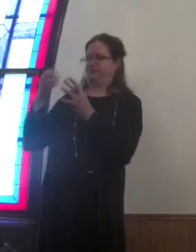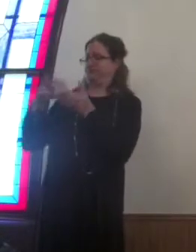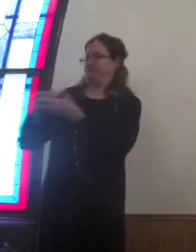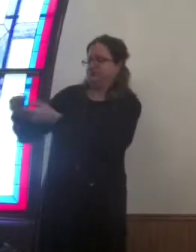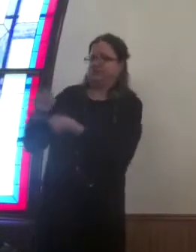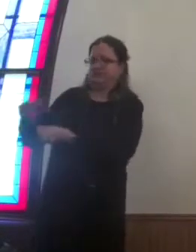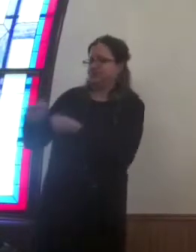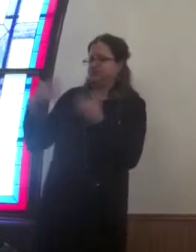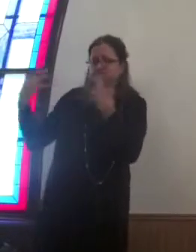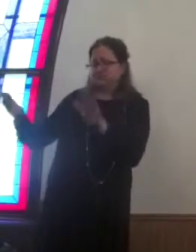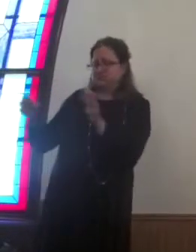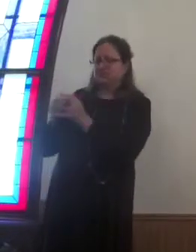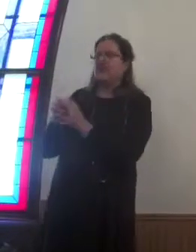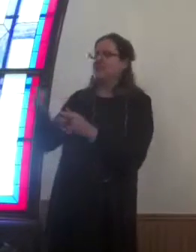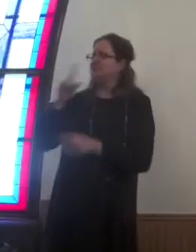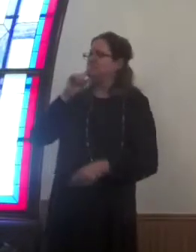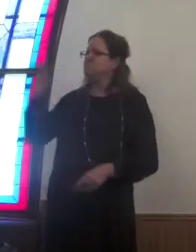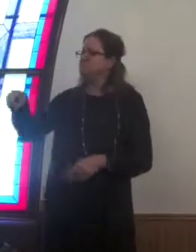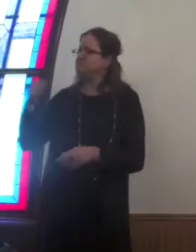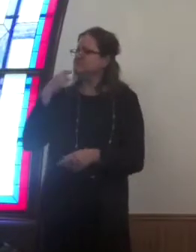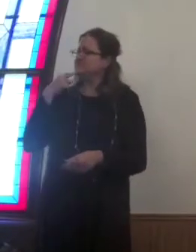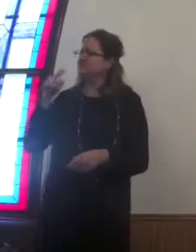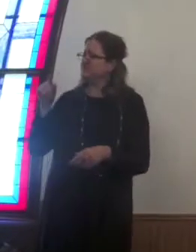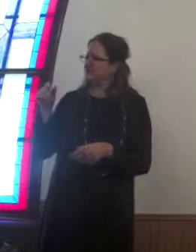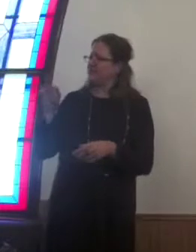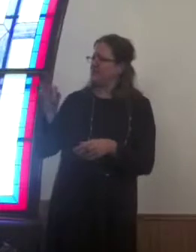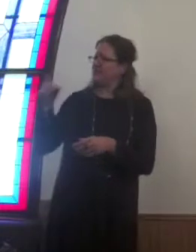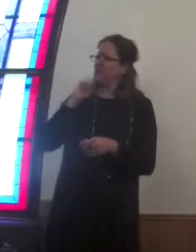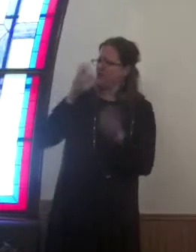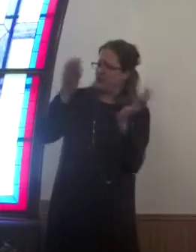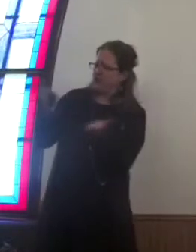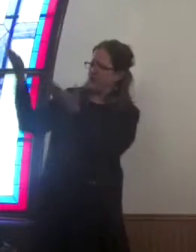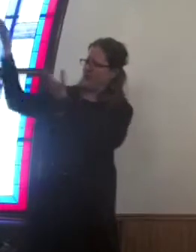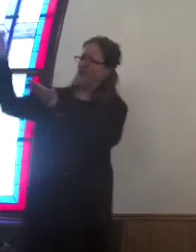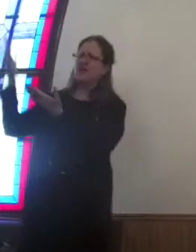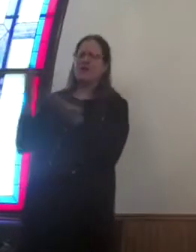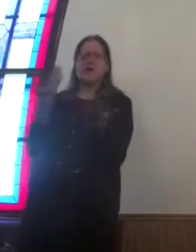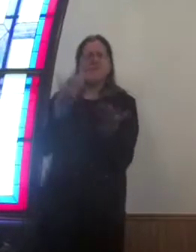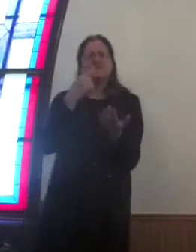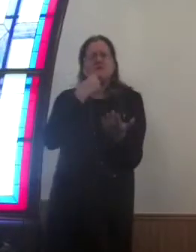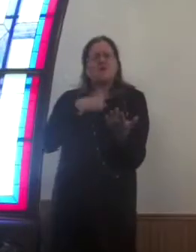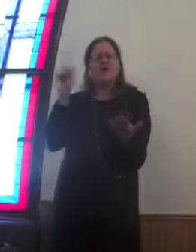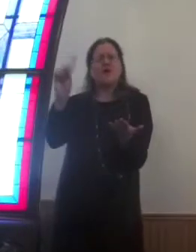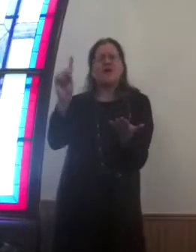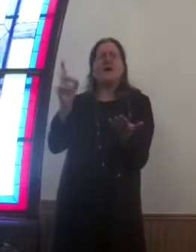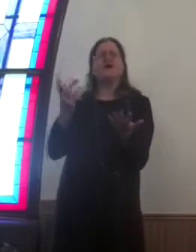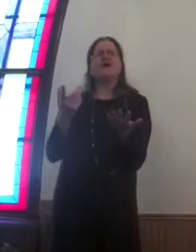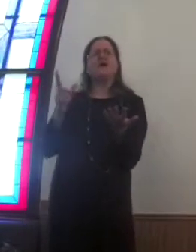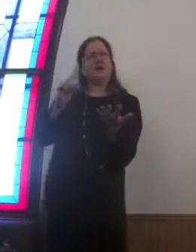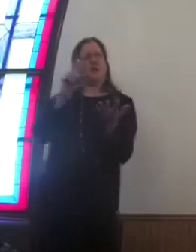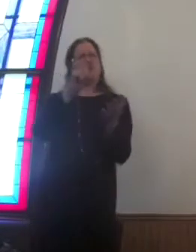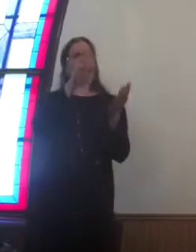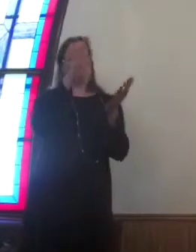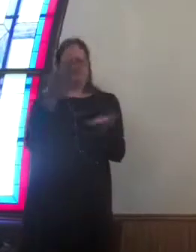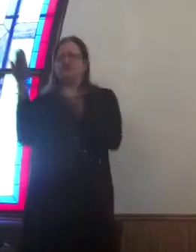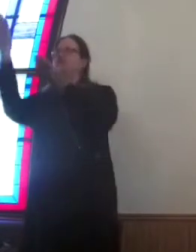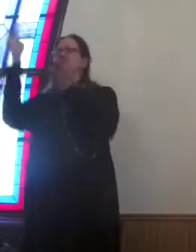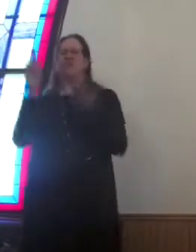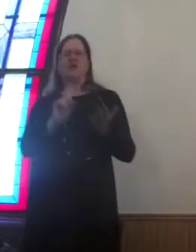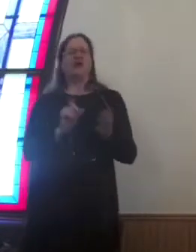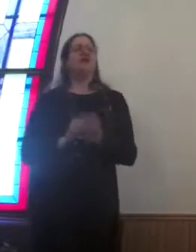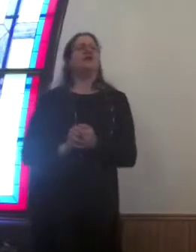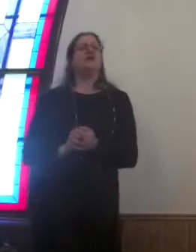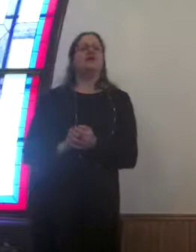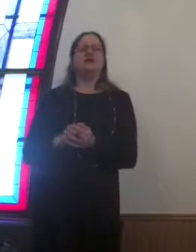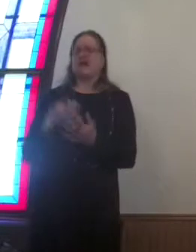and sharply replied back to him, saying, "If you have carried him away, please tell me where you've taken him, so